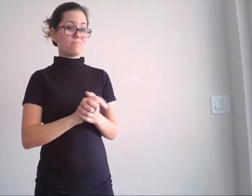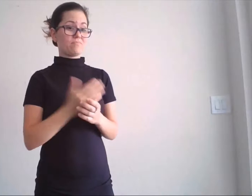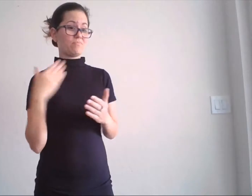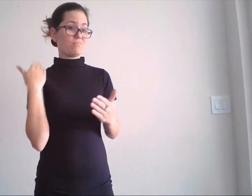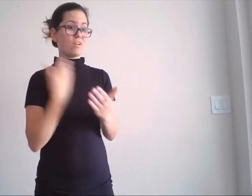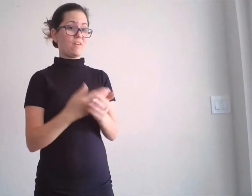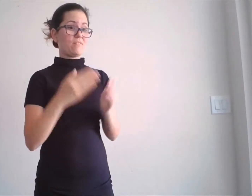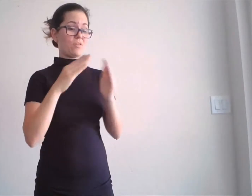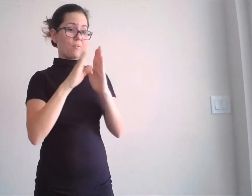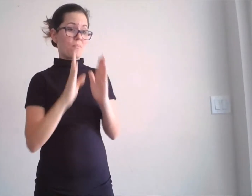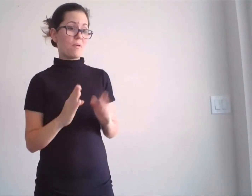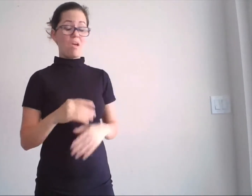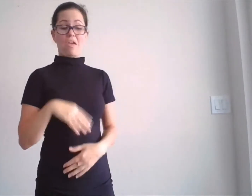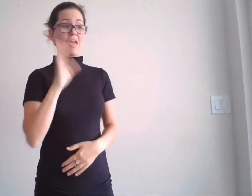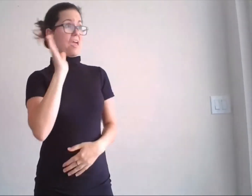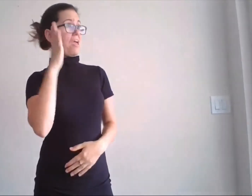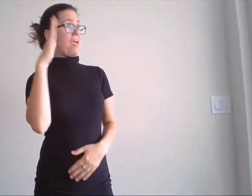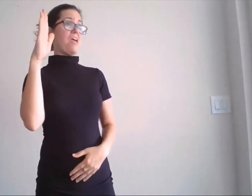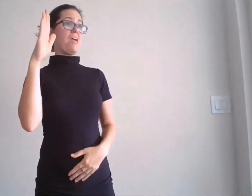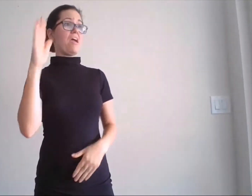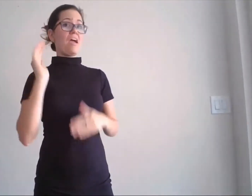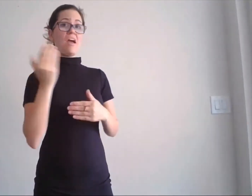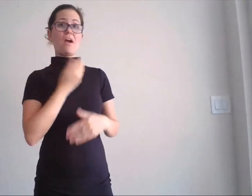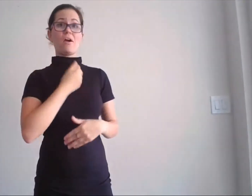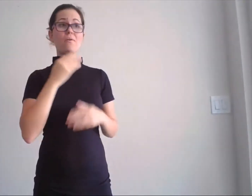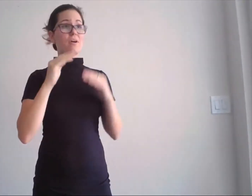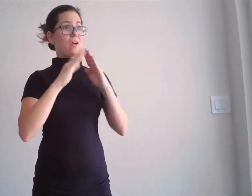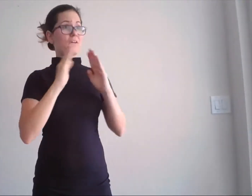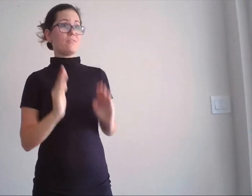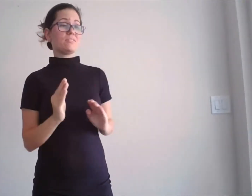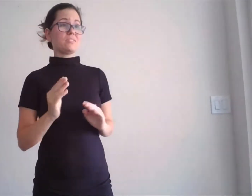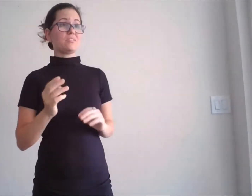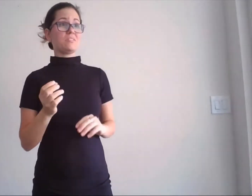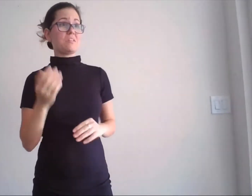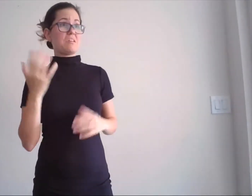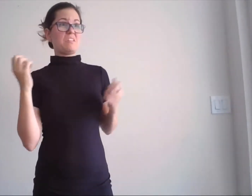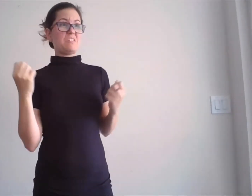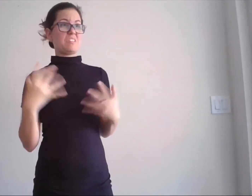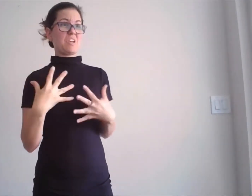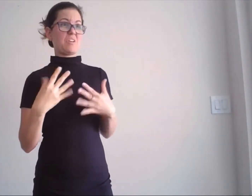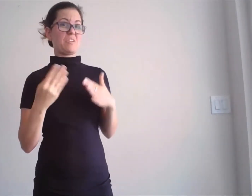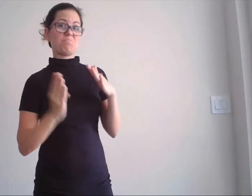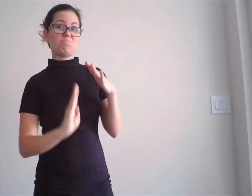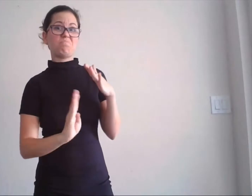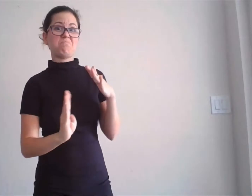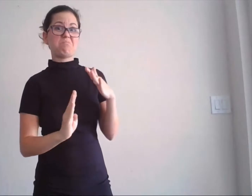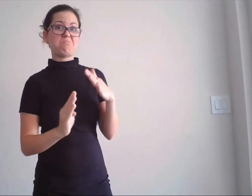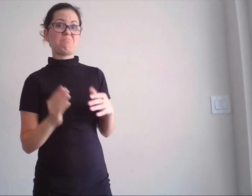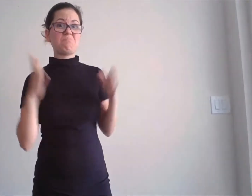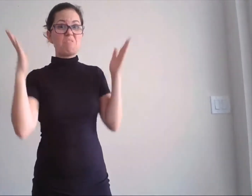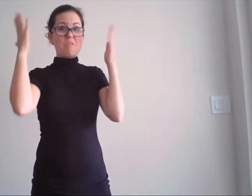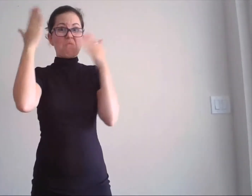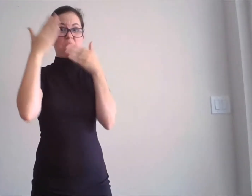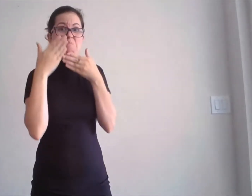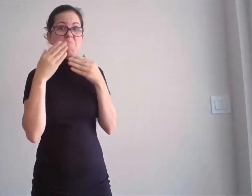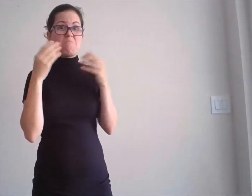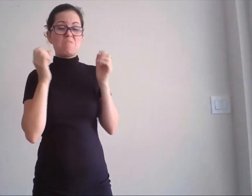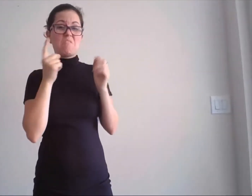Anyway, let's talk about our trips. But first, we are going to talk about the shirts that